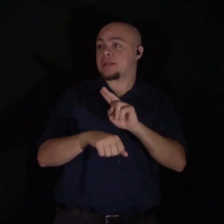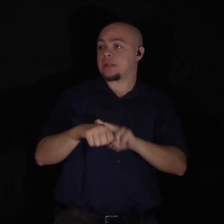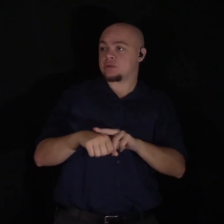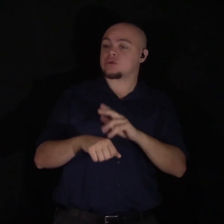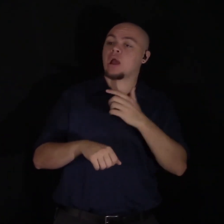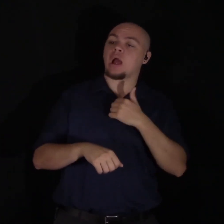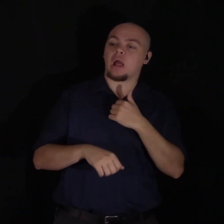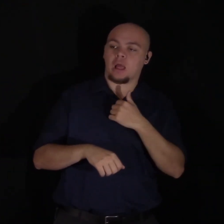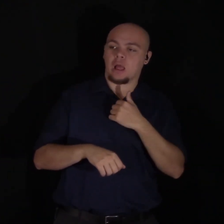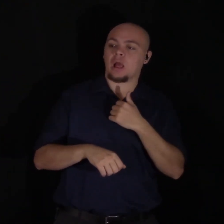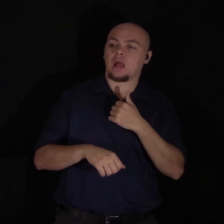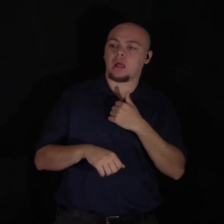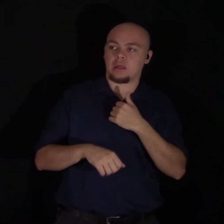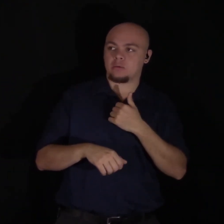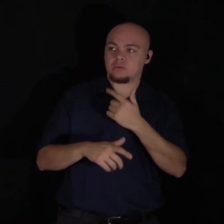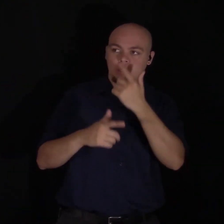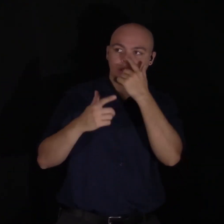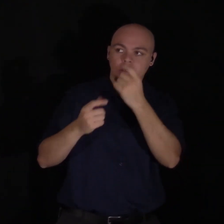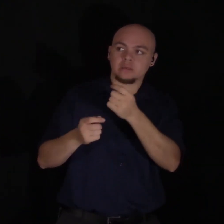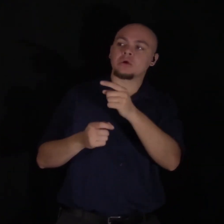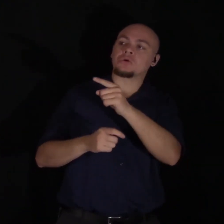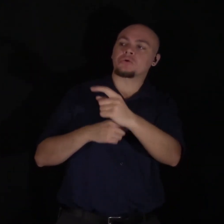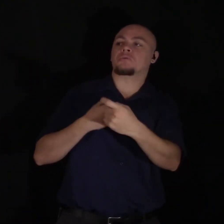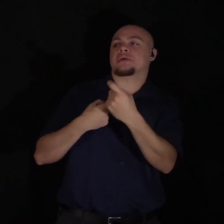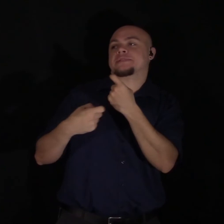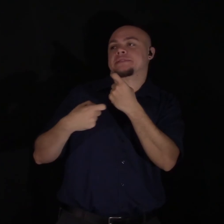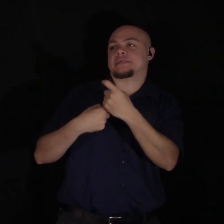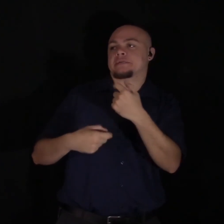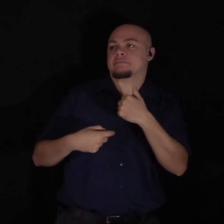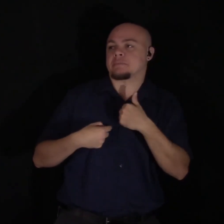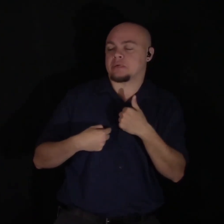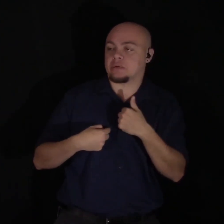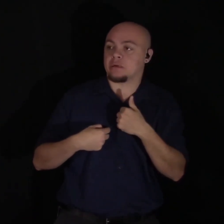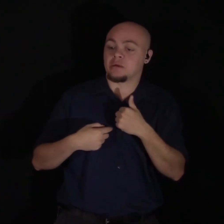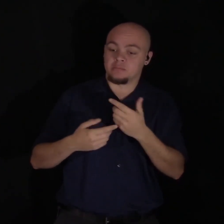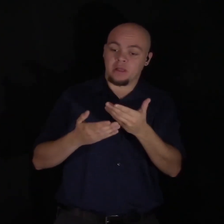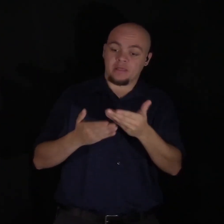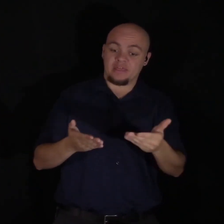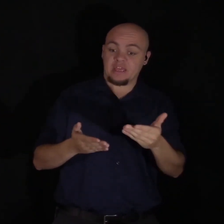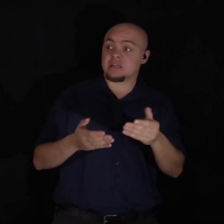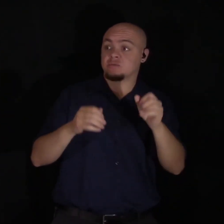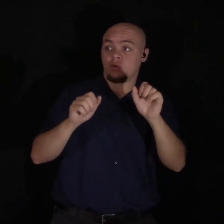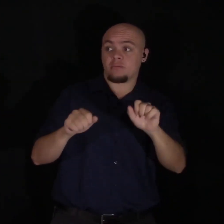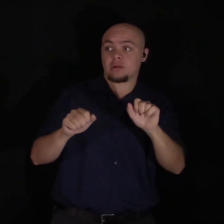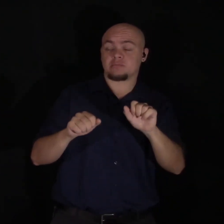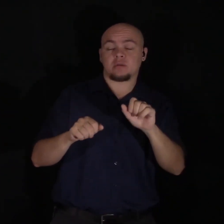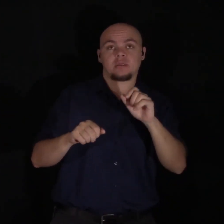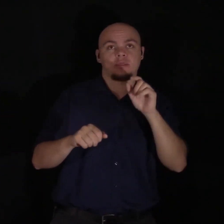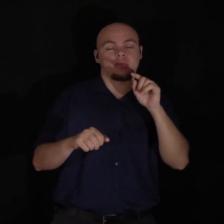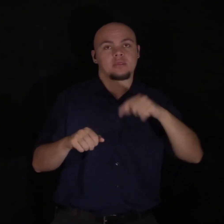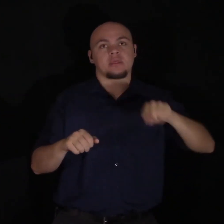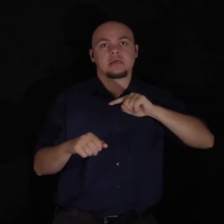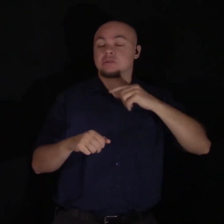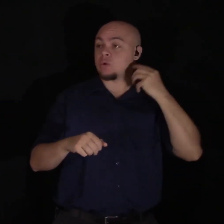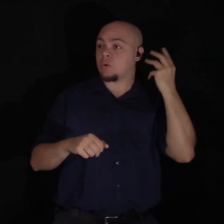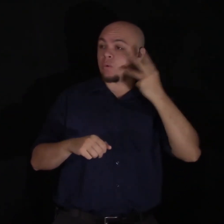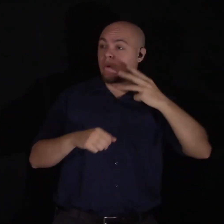unbelief, perhaps your ridicule. But many things will appear possible in these wild and mysterious regions, which